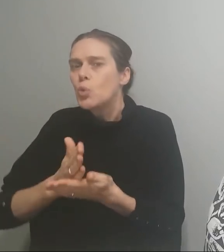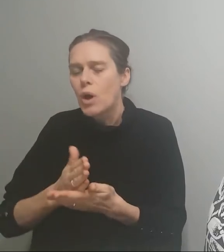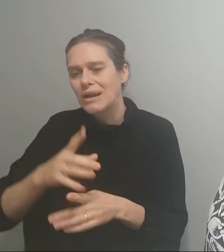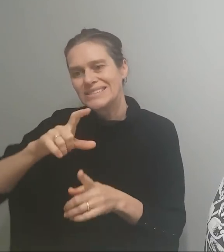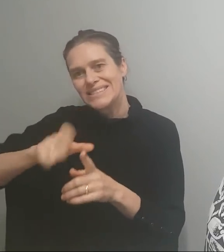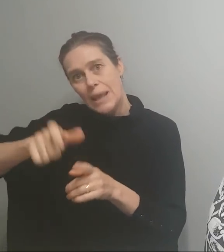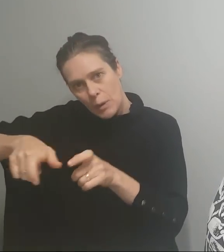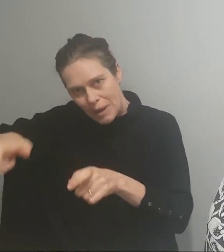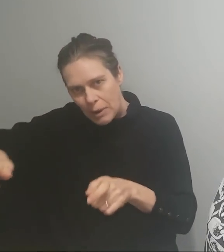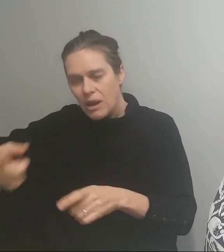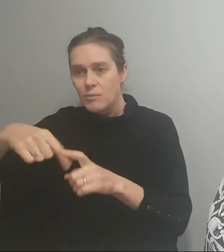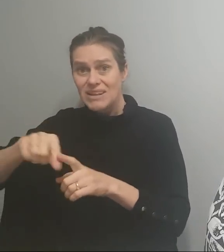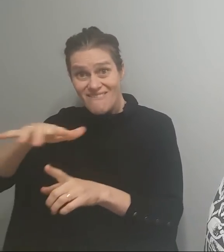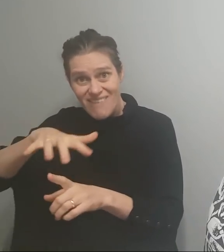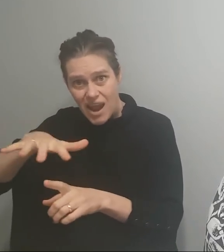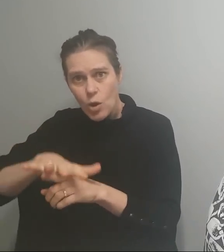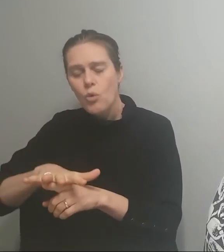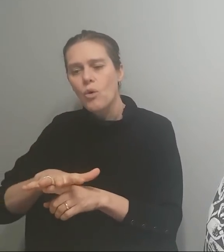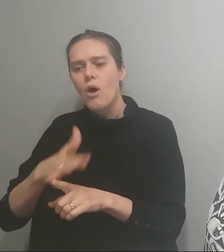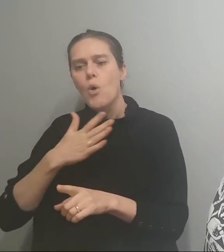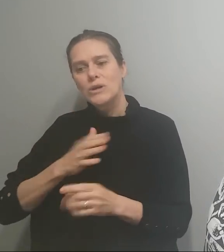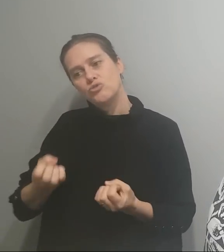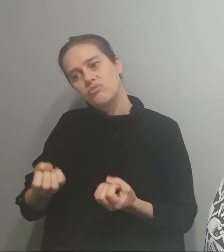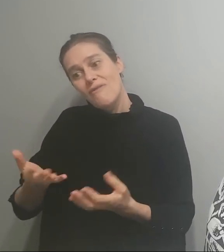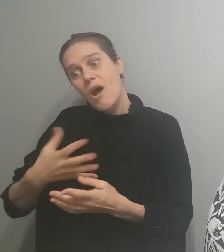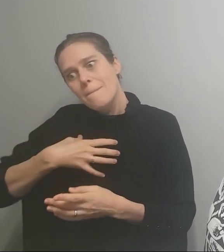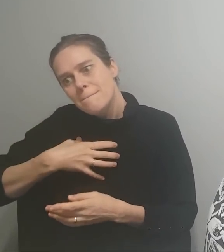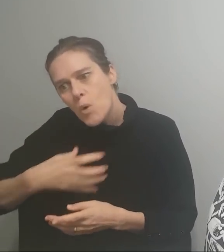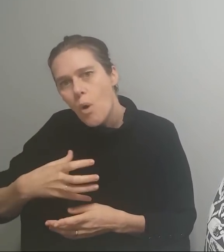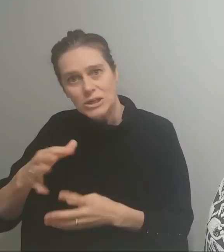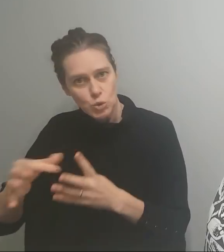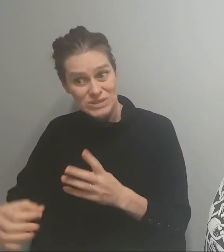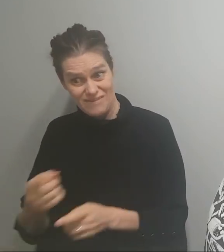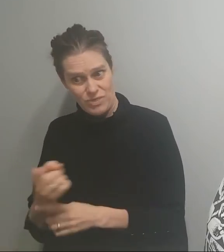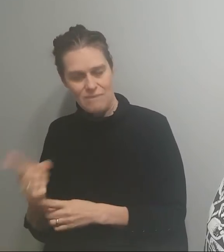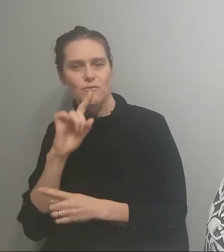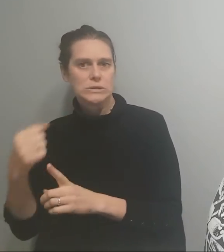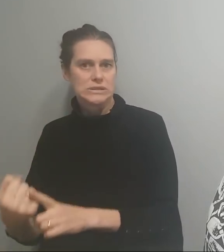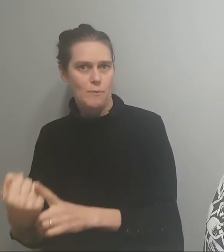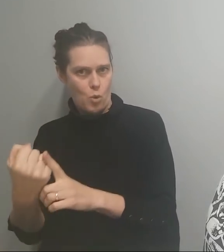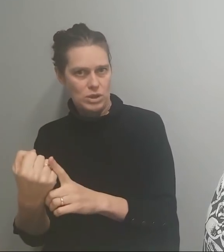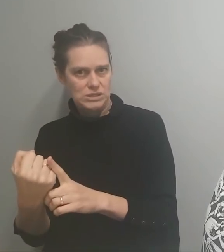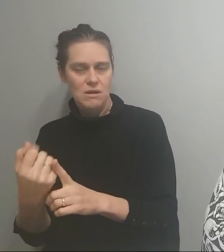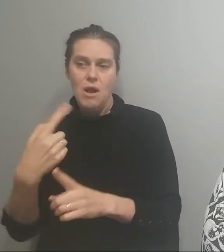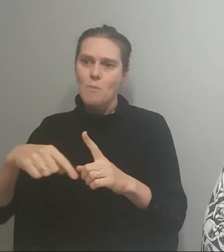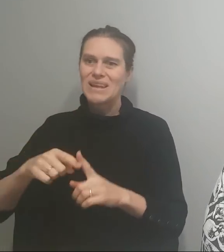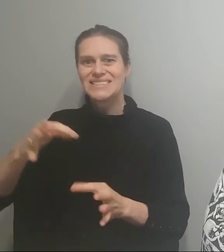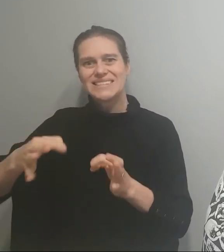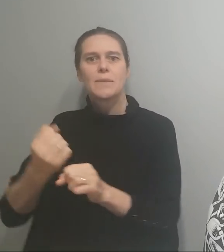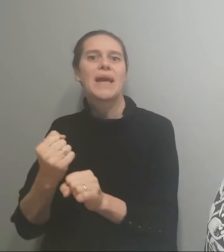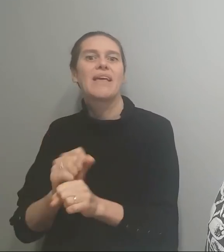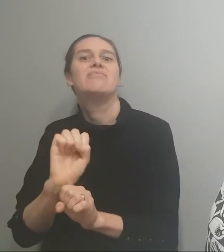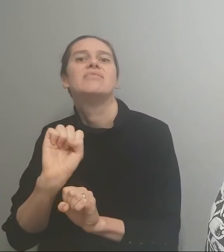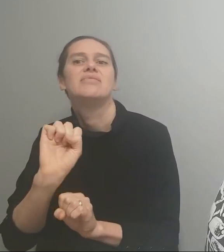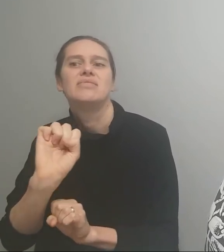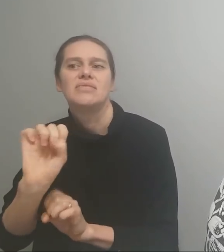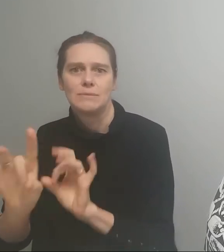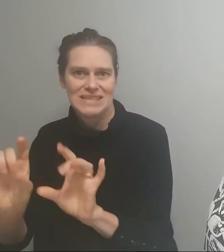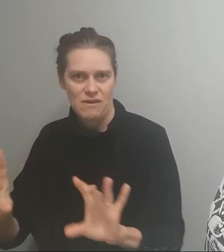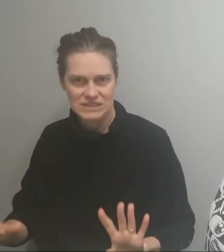more choices for support and greater decision making over their support in their lives. So that will be some of the things that we're looking at